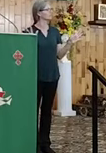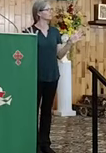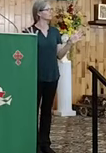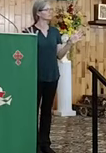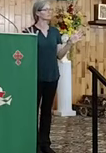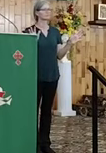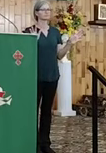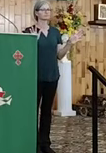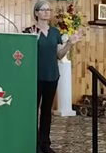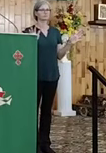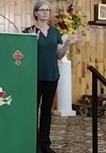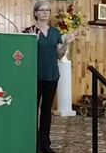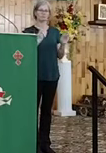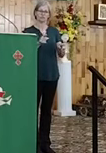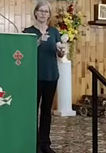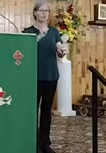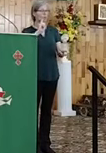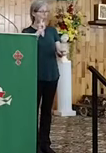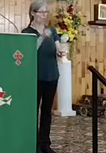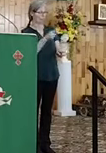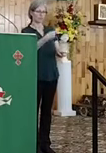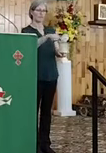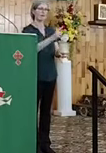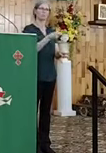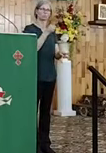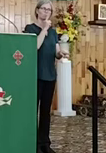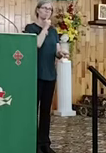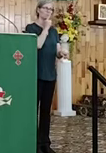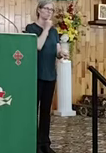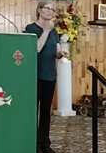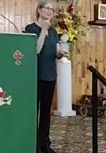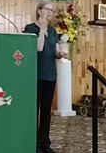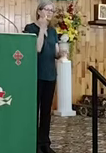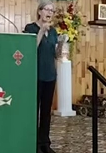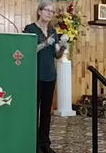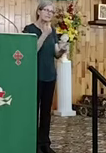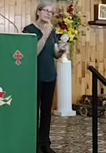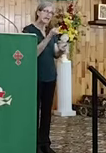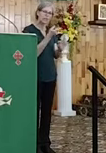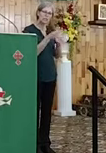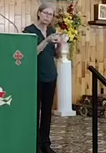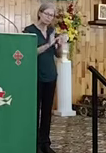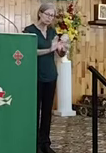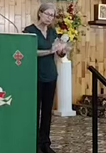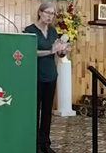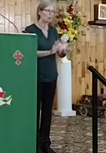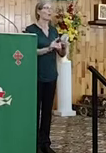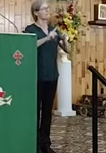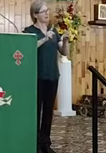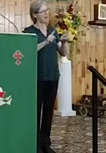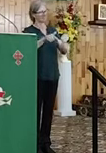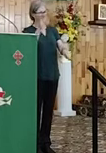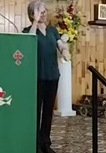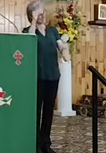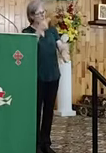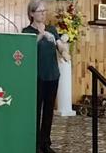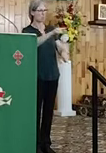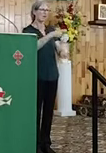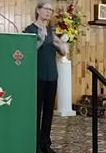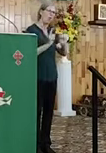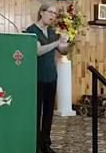He ordered them not to tell anyone, but the more he ordered them not to, the more they proclaimed it. They were